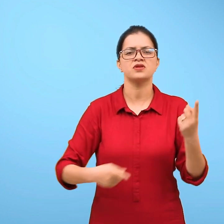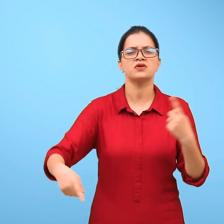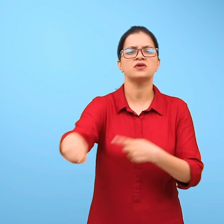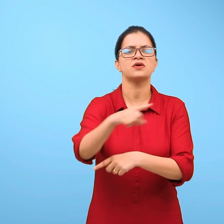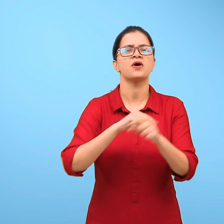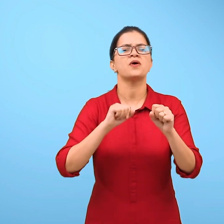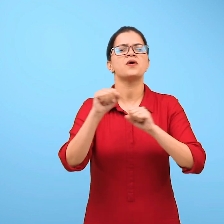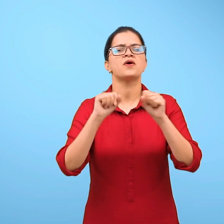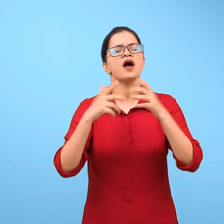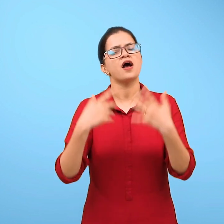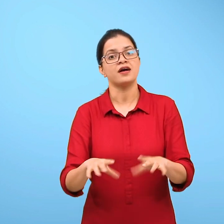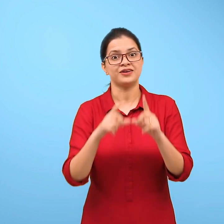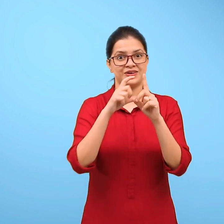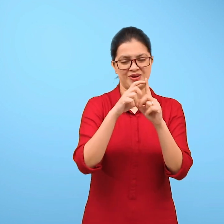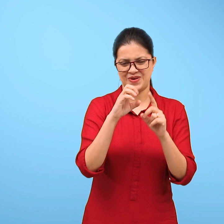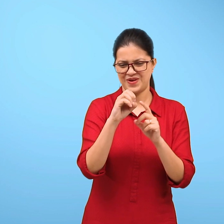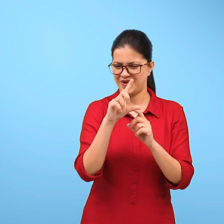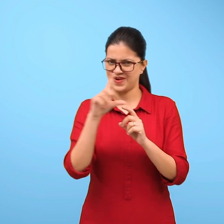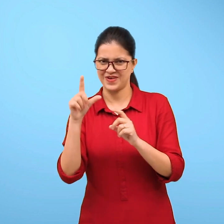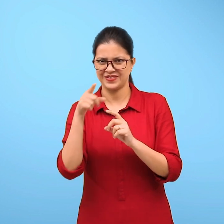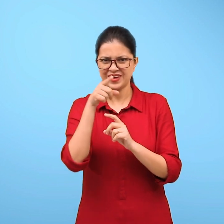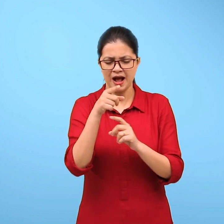If you wanted to make a doll, what will you make first?